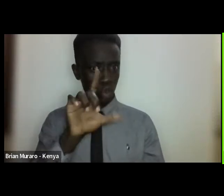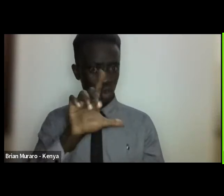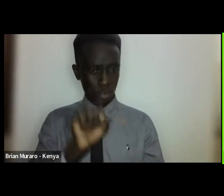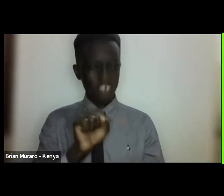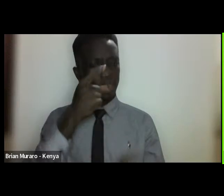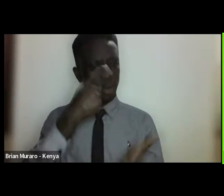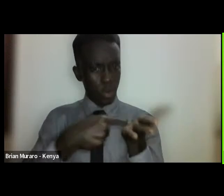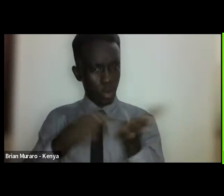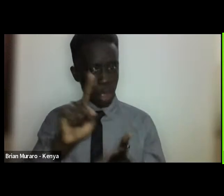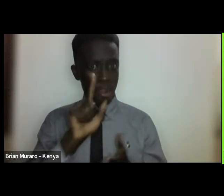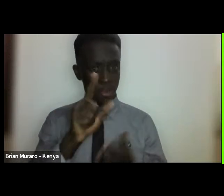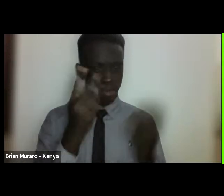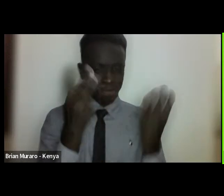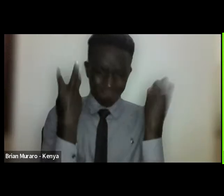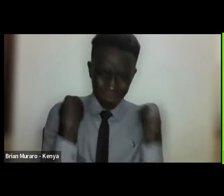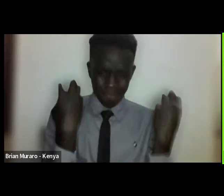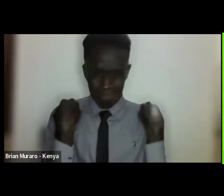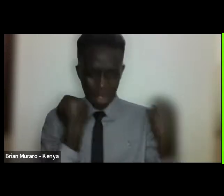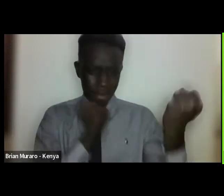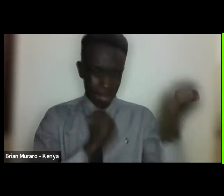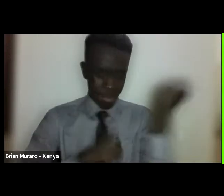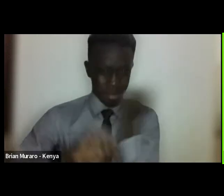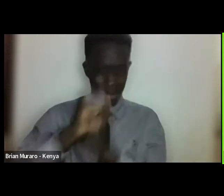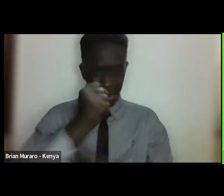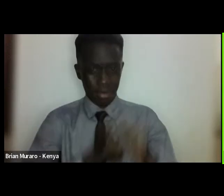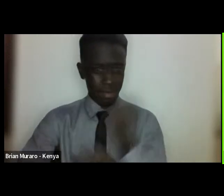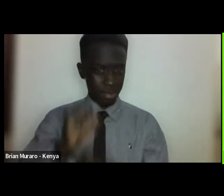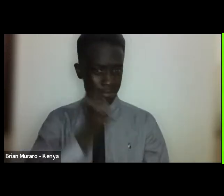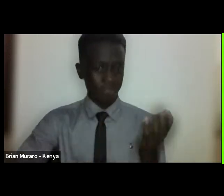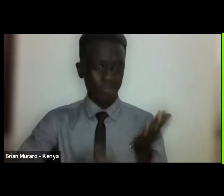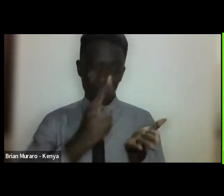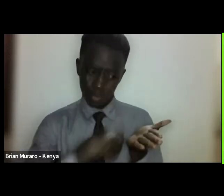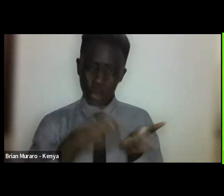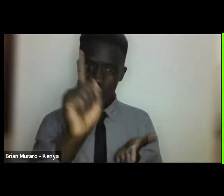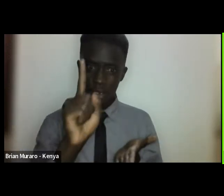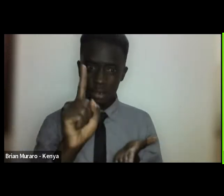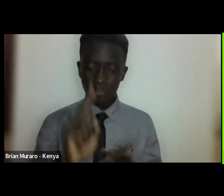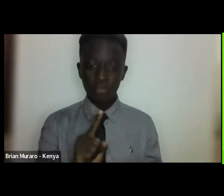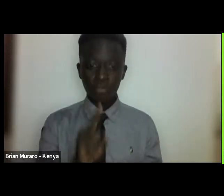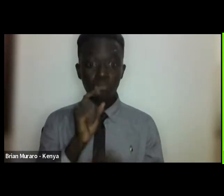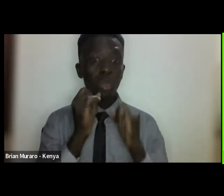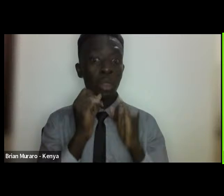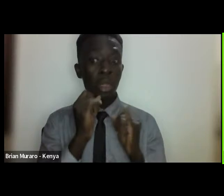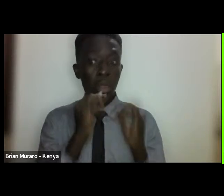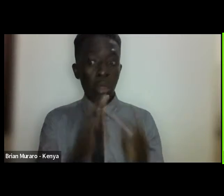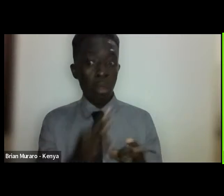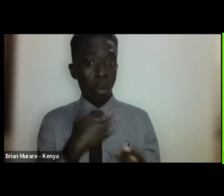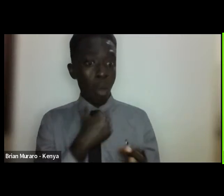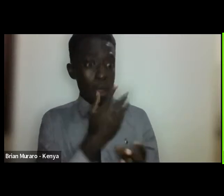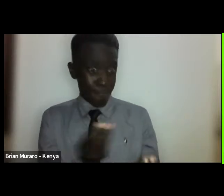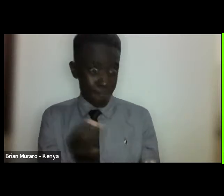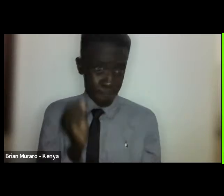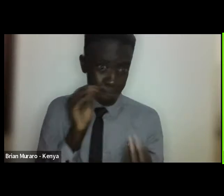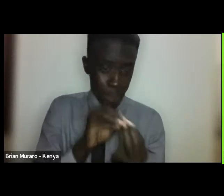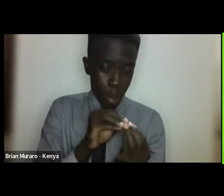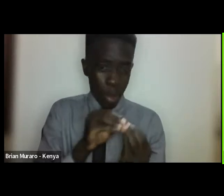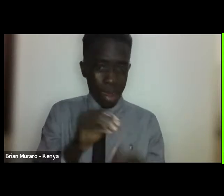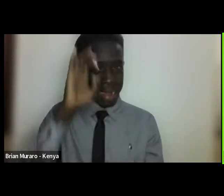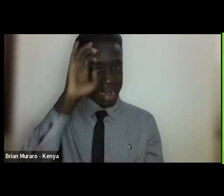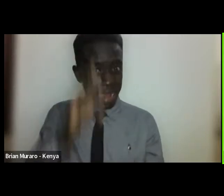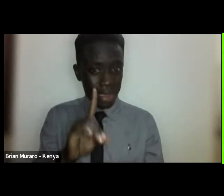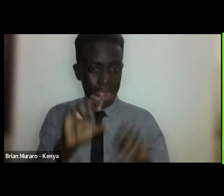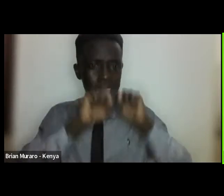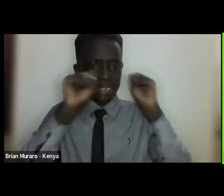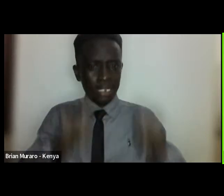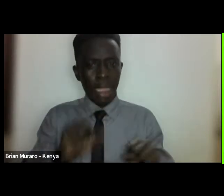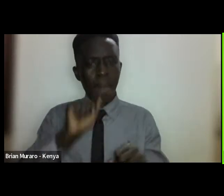to take that a bit further, the entire education system has to be shaped by